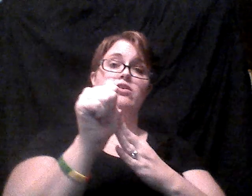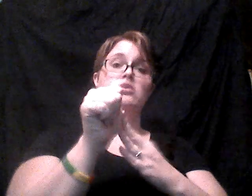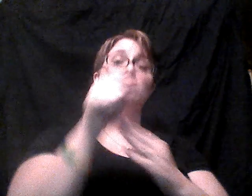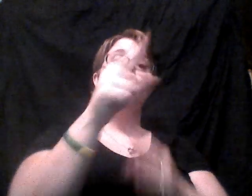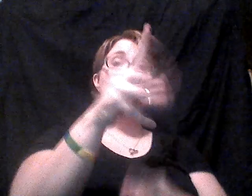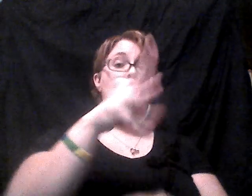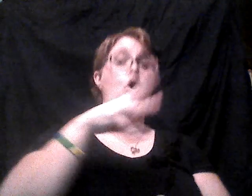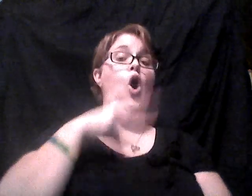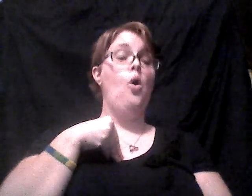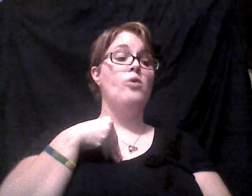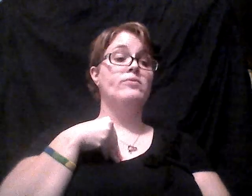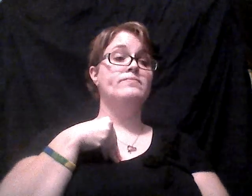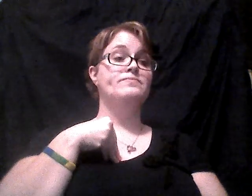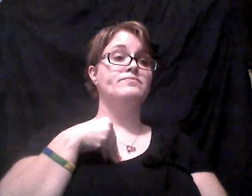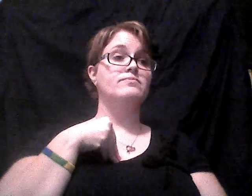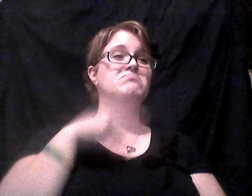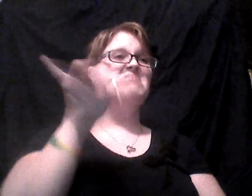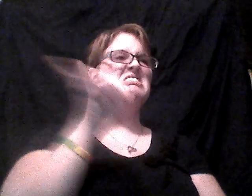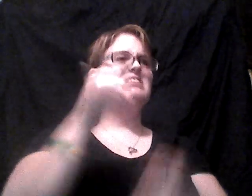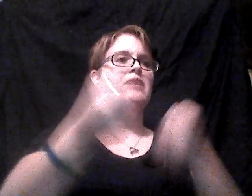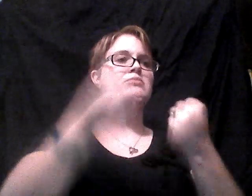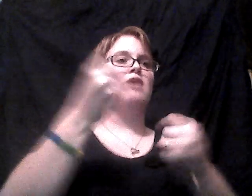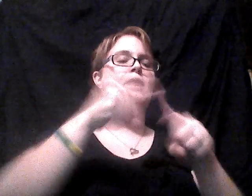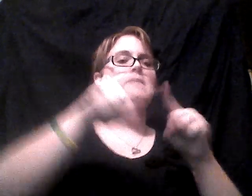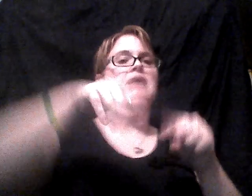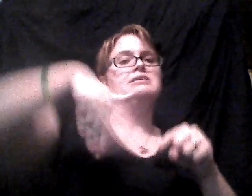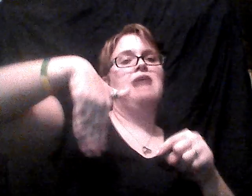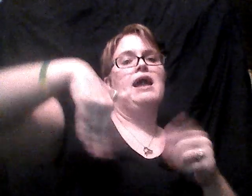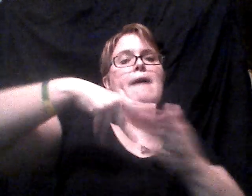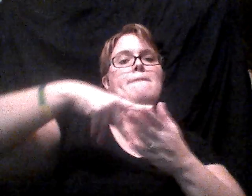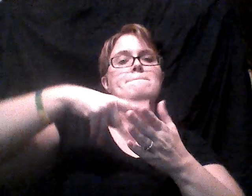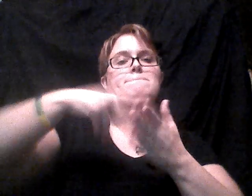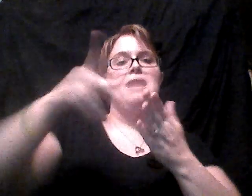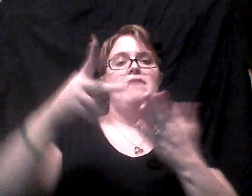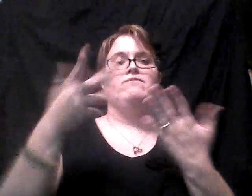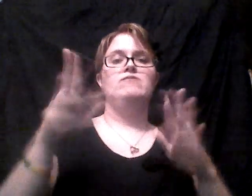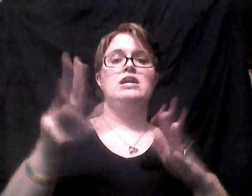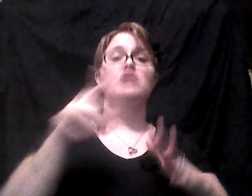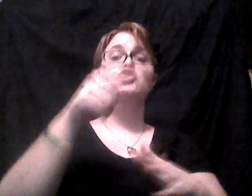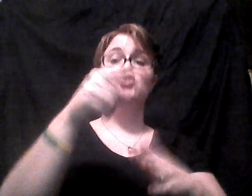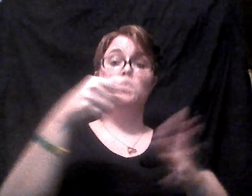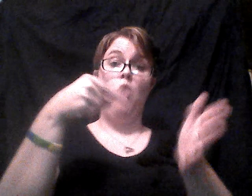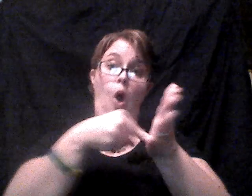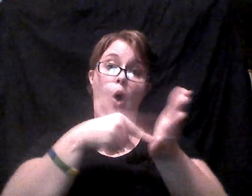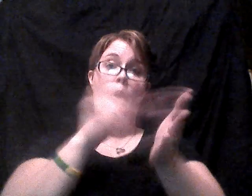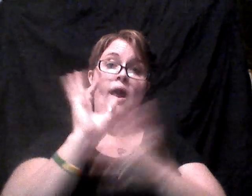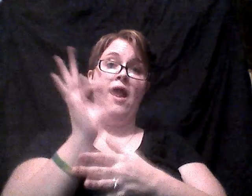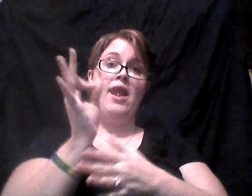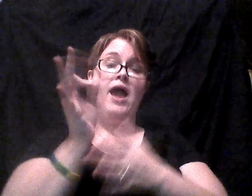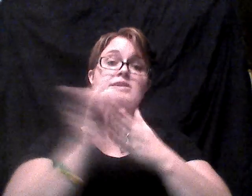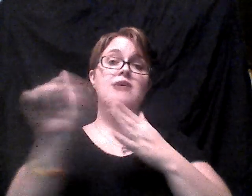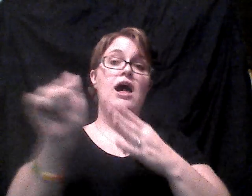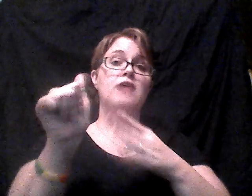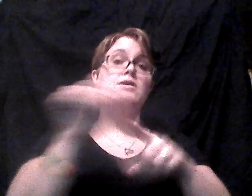Very much like you kind of own a car, even though you haven't paid for the whole thing. You'll owe me the $90. But I tell you what, buddy, you know what's going to happen?